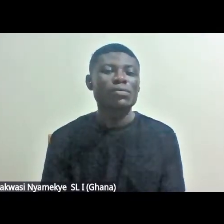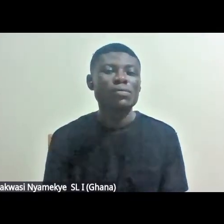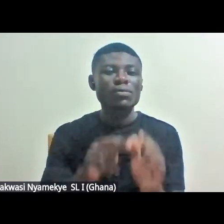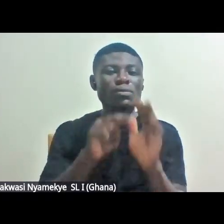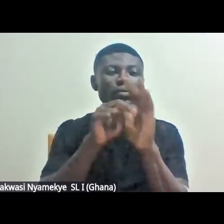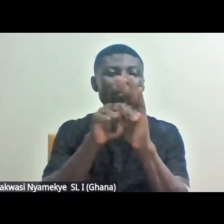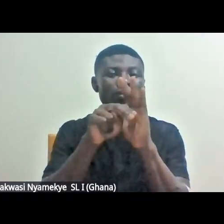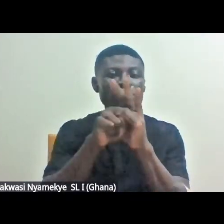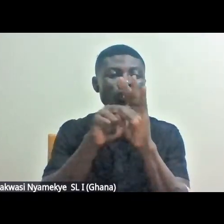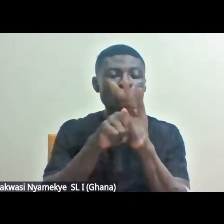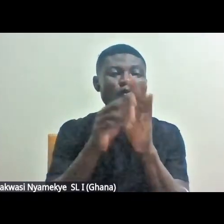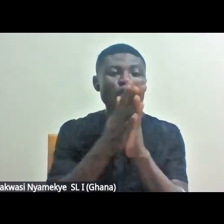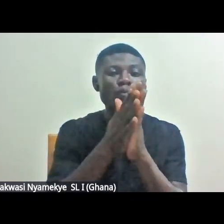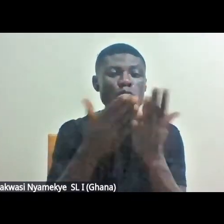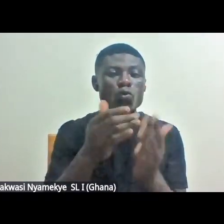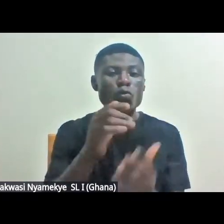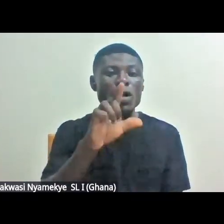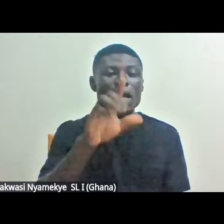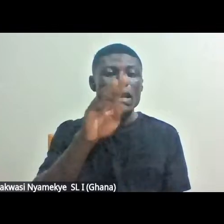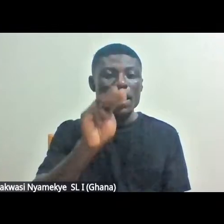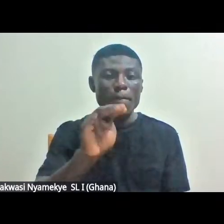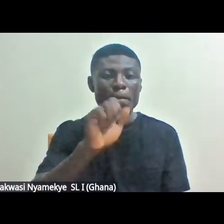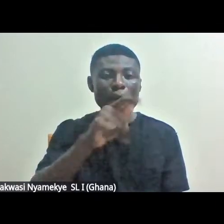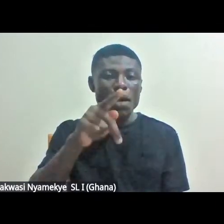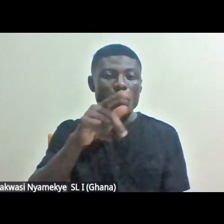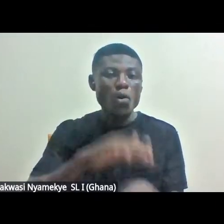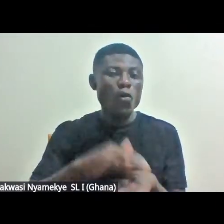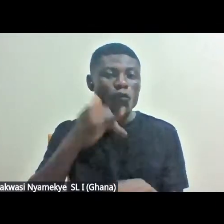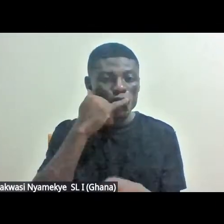web version. Okay, good to know.